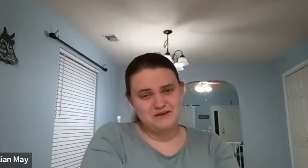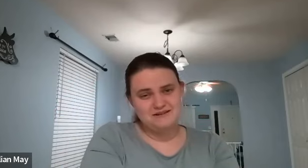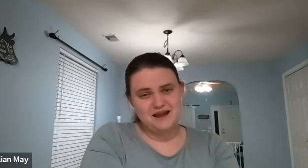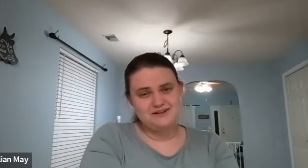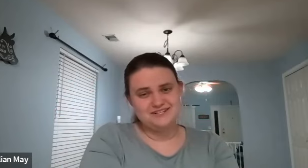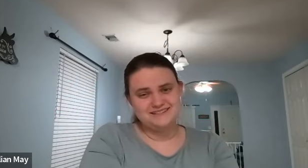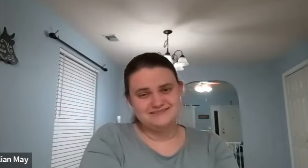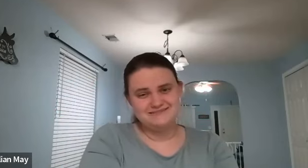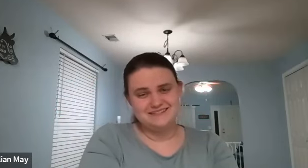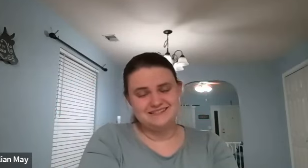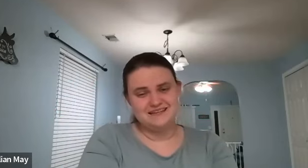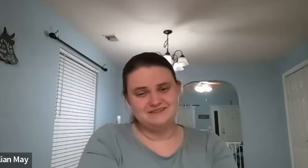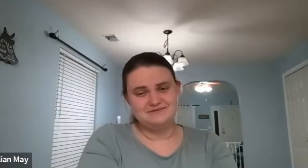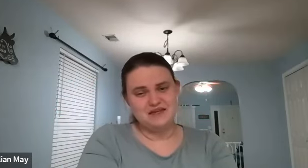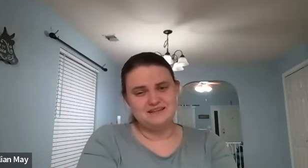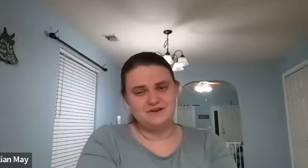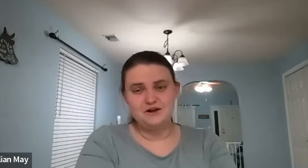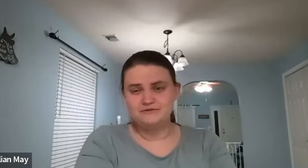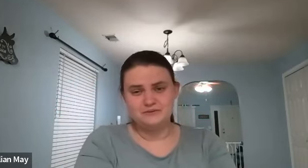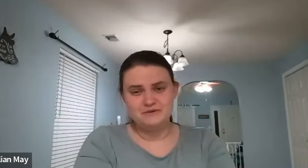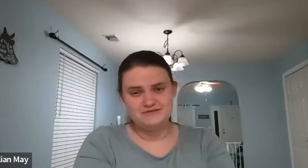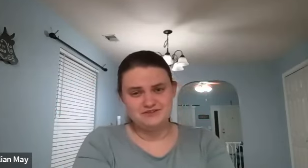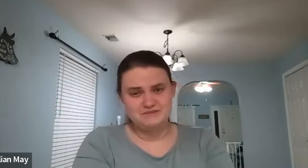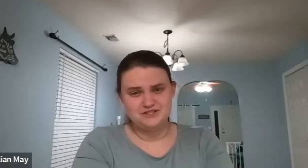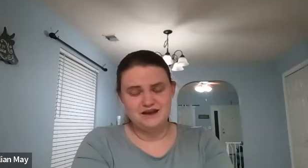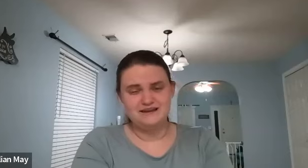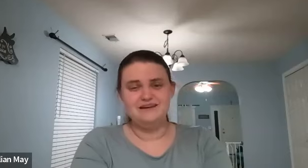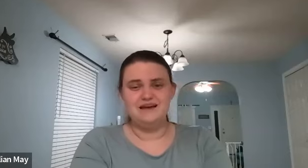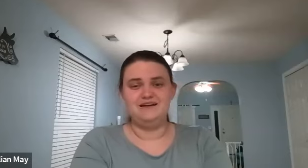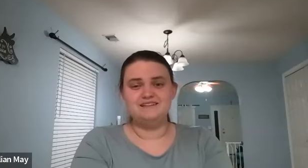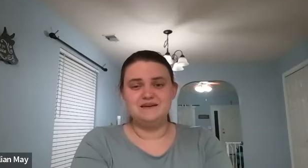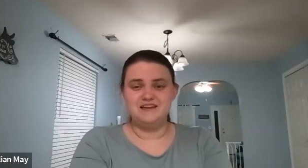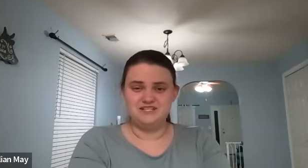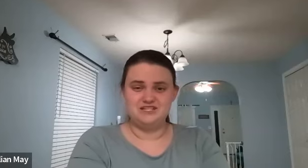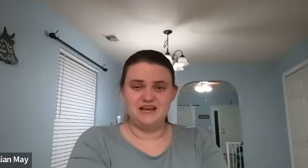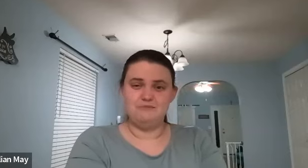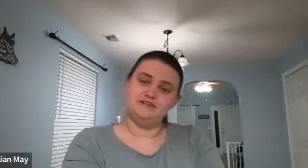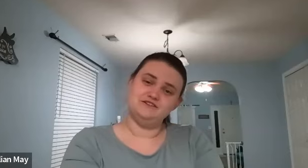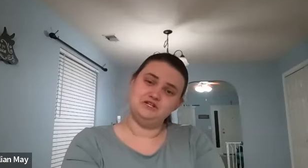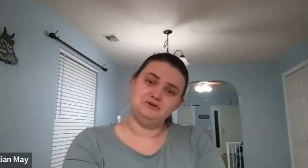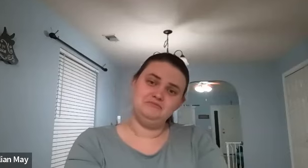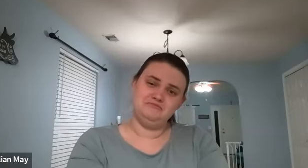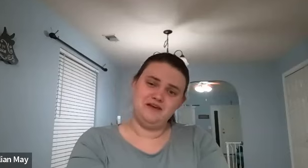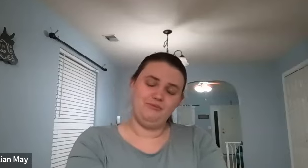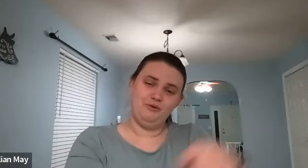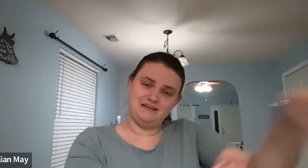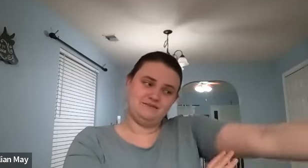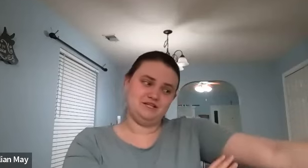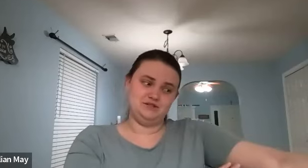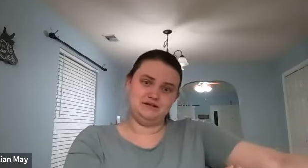around. I apologize because it is very awkward for me when I'm describing shoe height. A lot of times I just kind of point to the shoe. I'll point down to my shoe and I